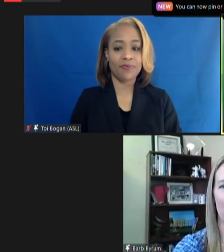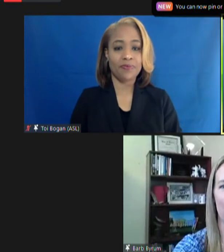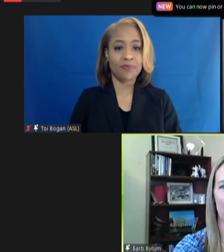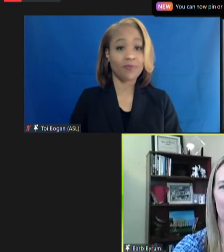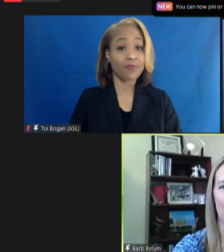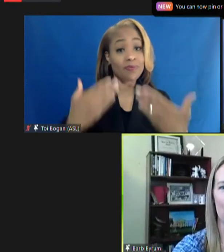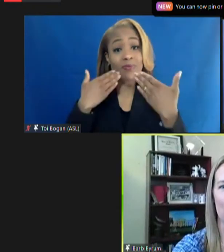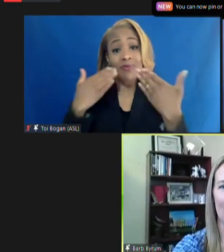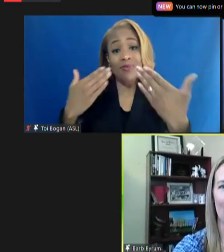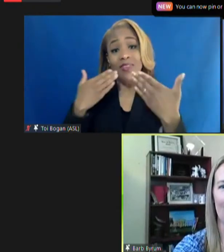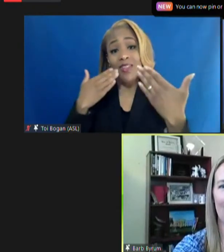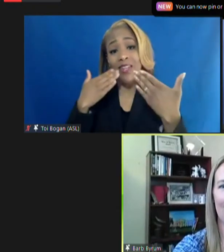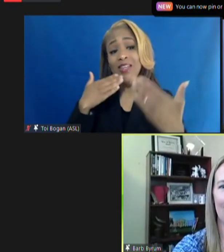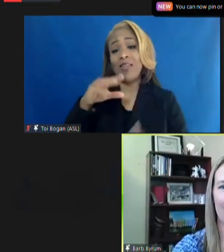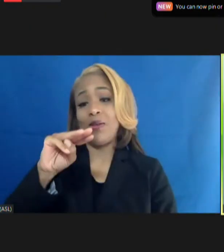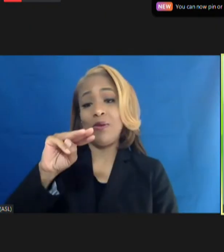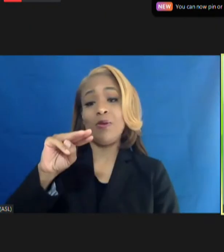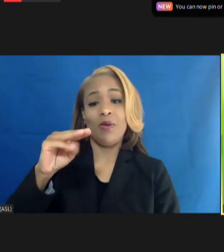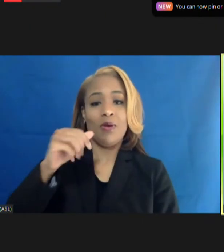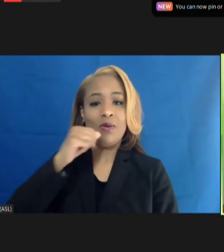Thank you, Madam Secretary.